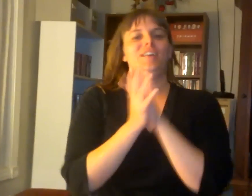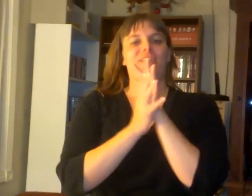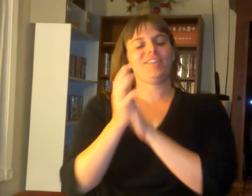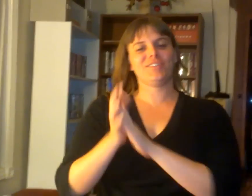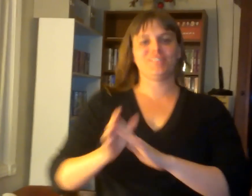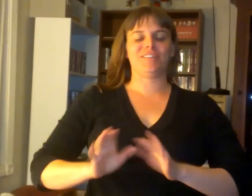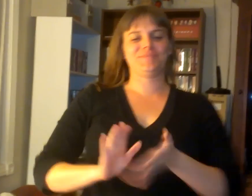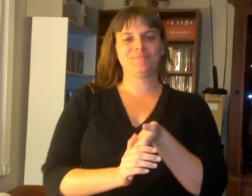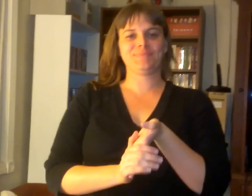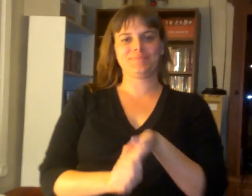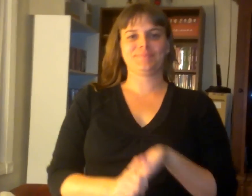Alright, here goes the song.